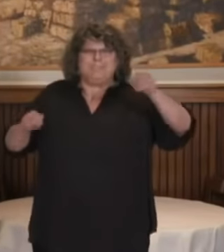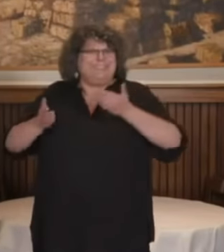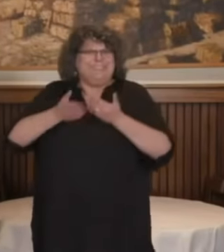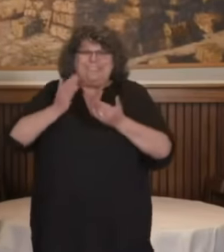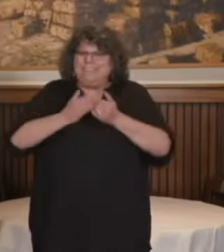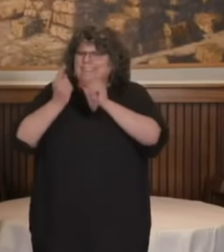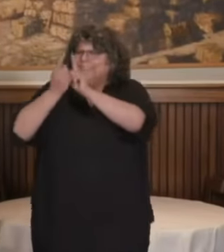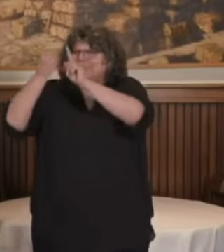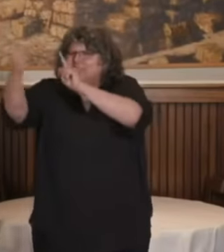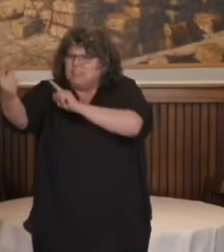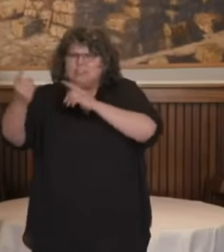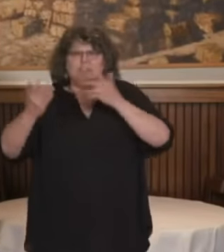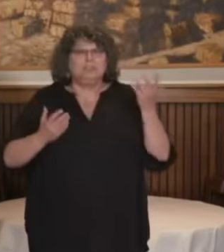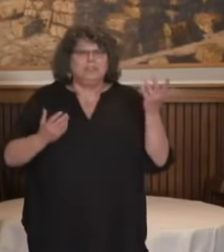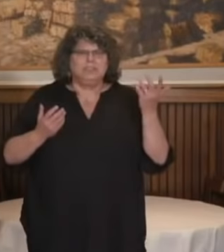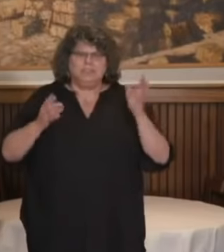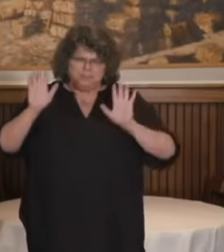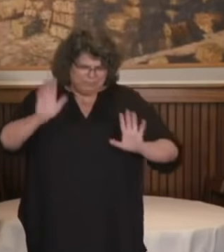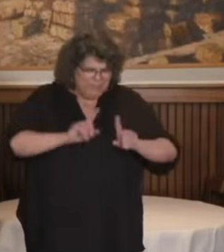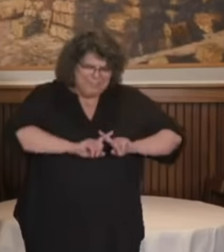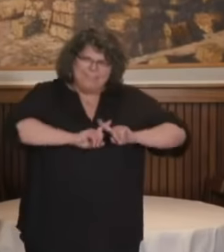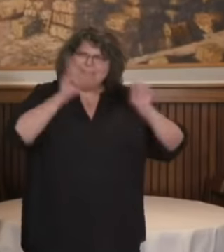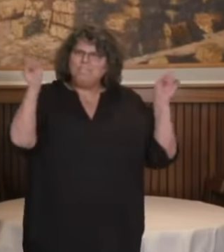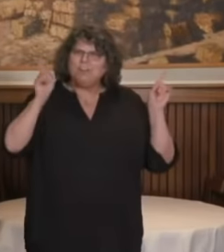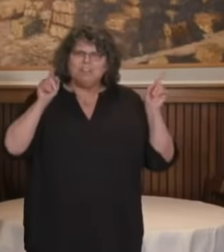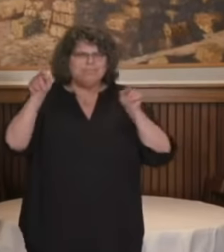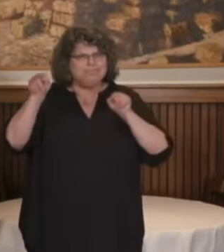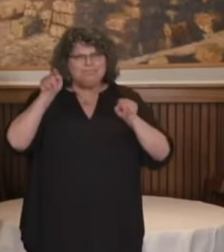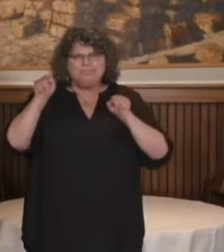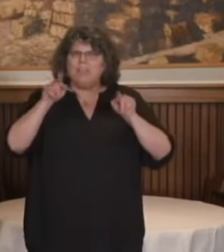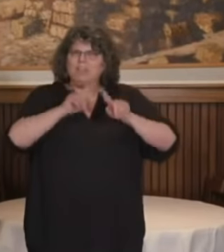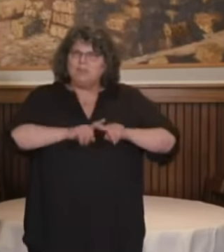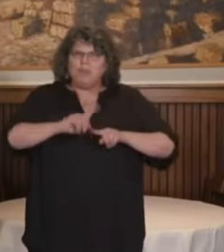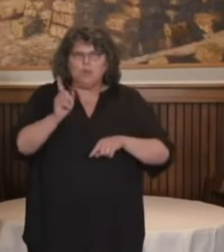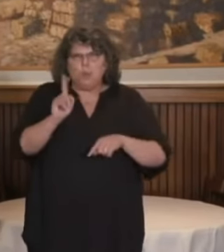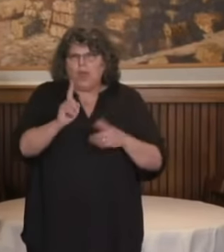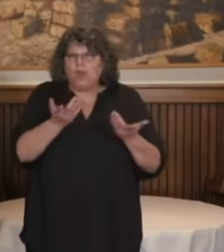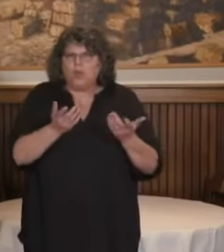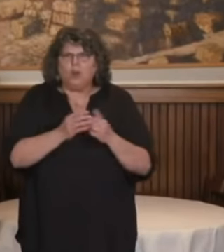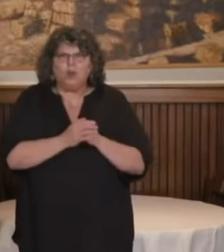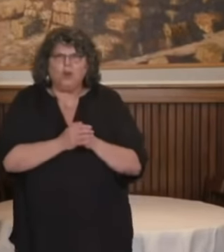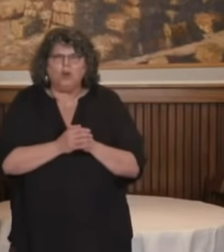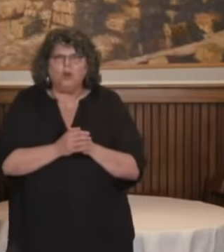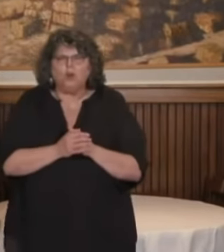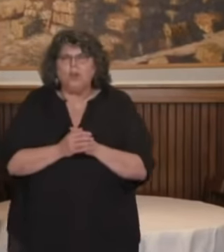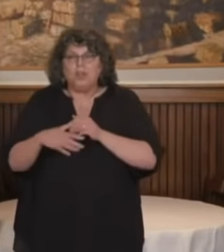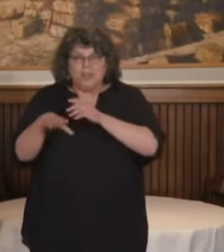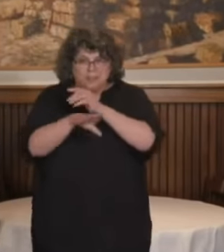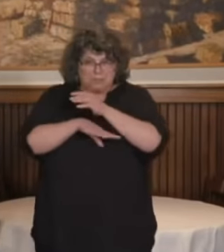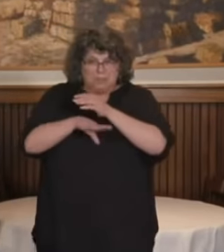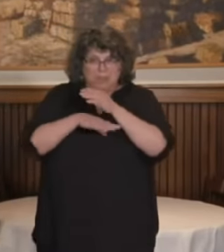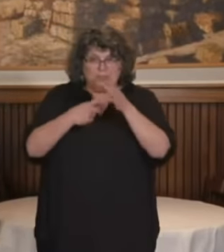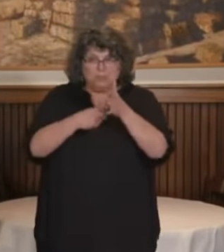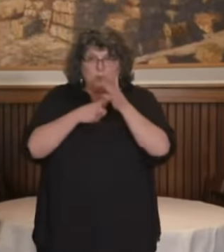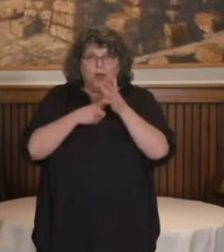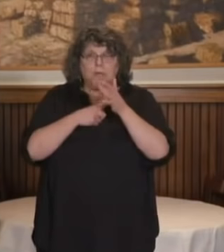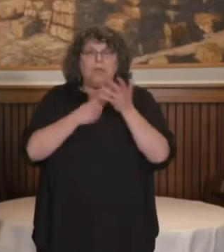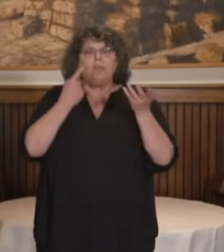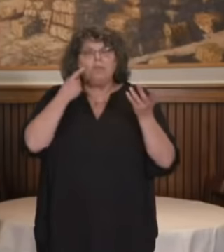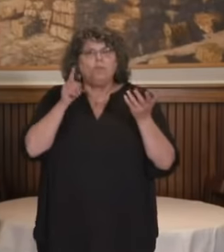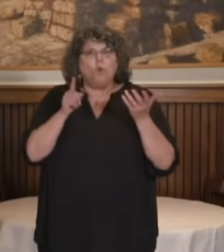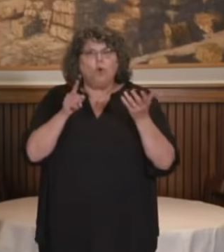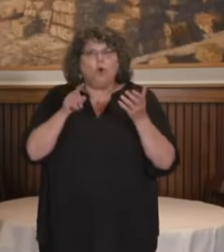social distance, of being distinctive on the basis of different regions, the fundamental criteria